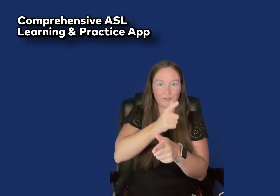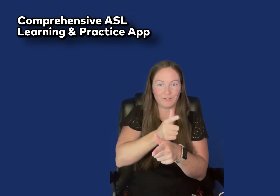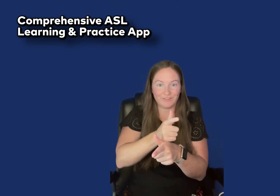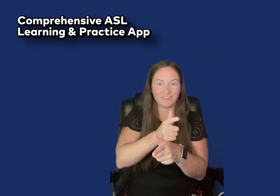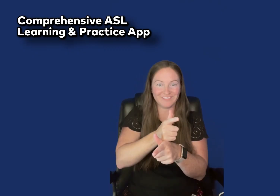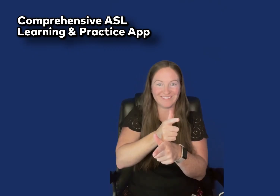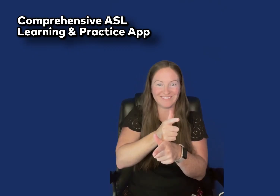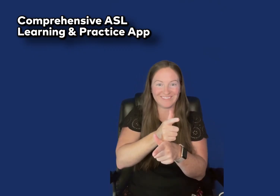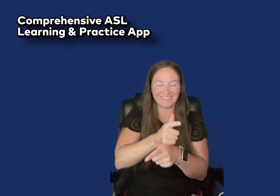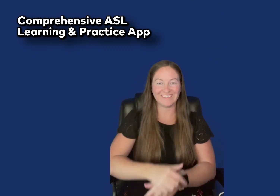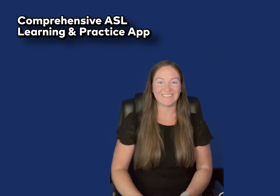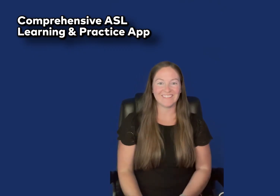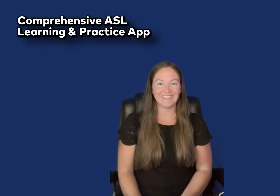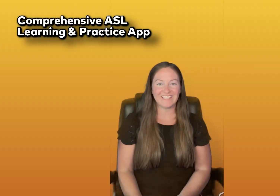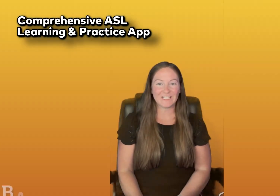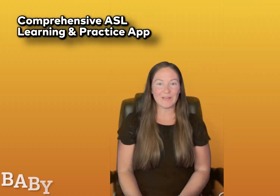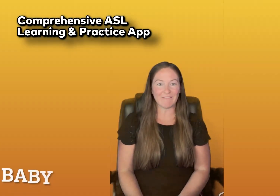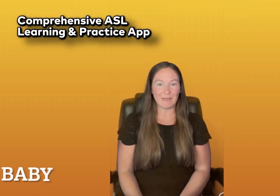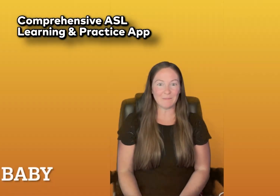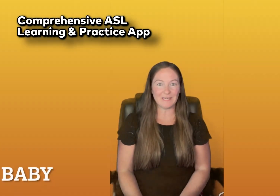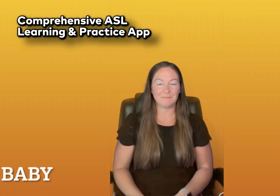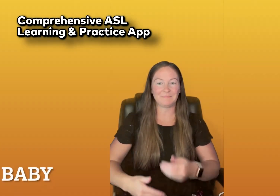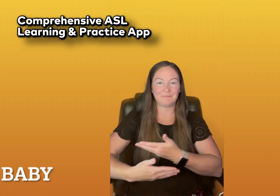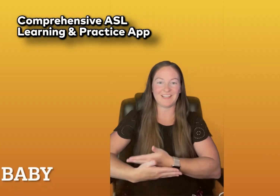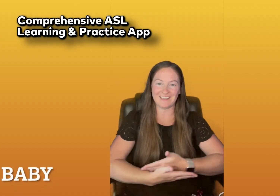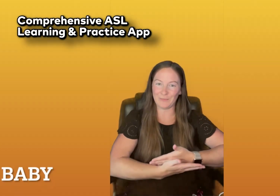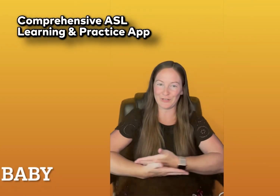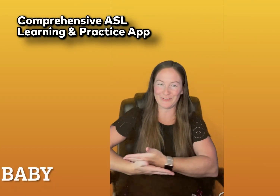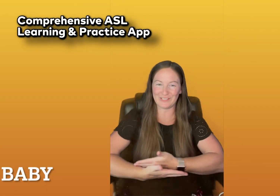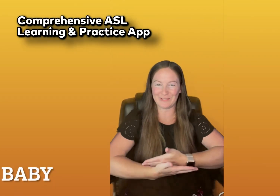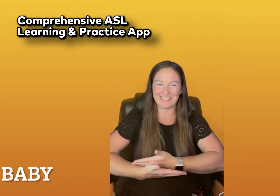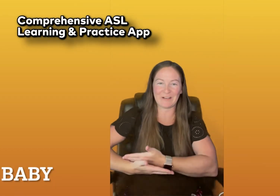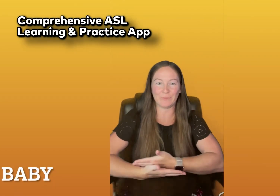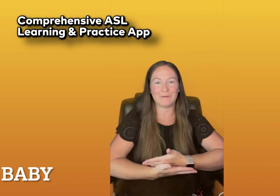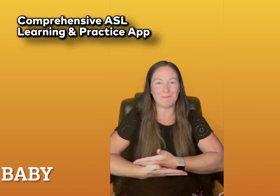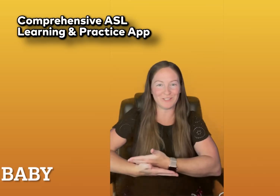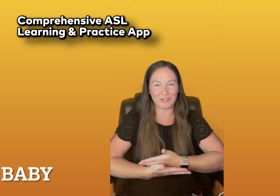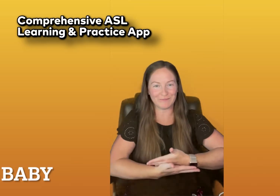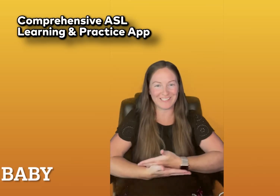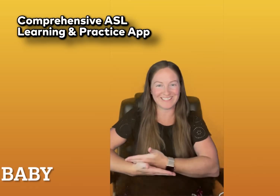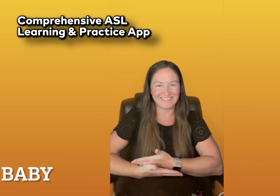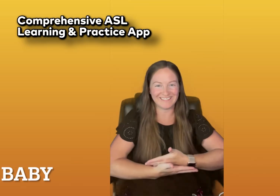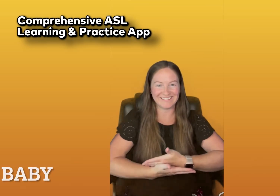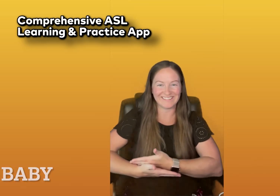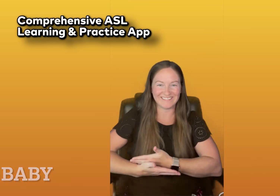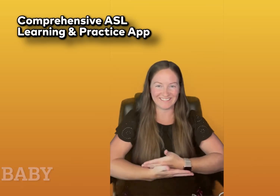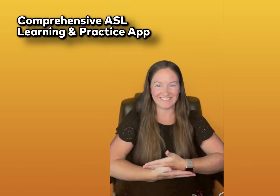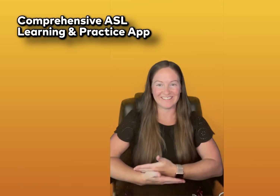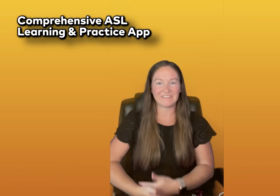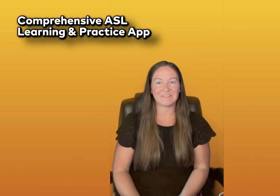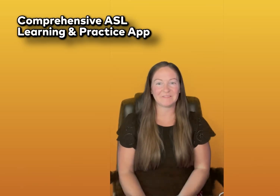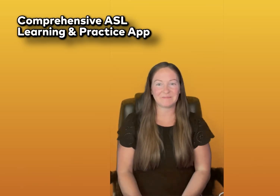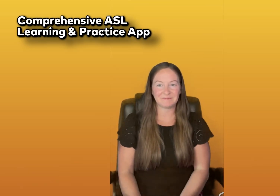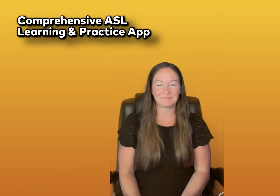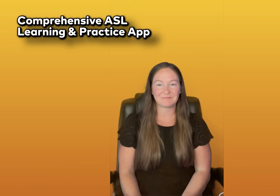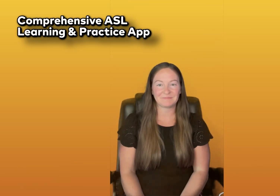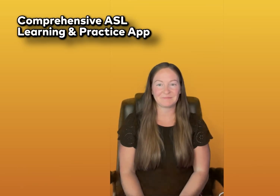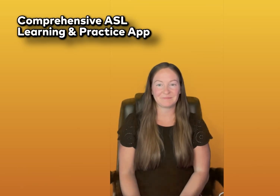a learner committed to using ASL for real communication, whether in a deaf community as part of your career or for